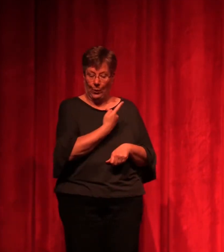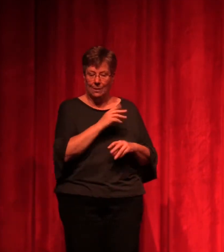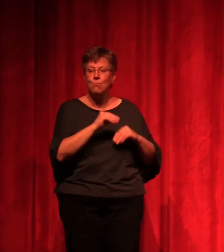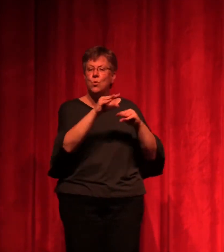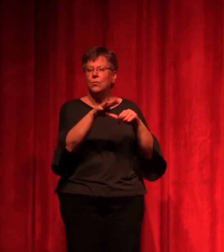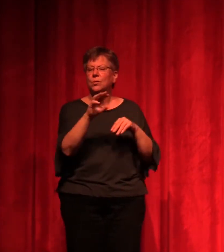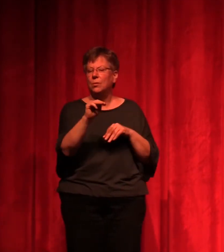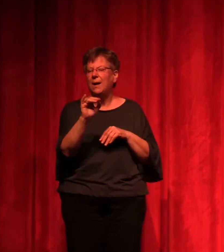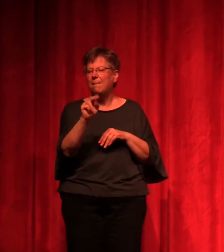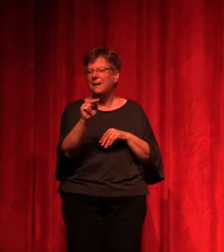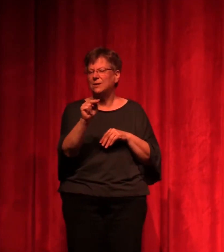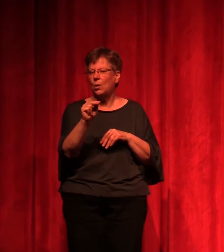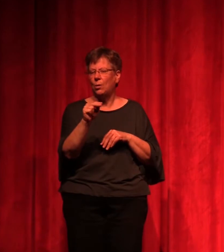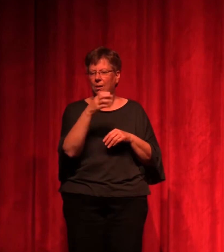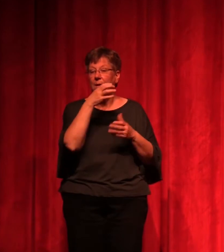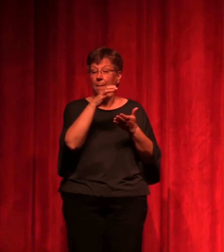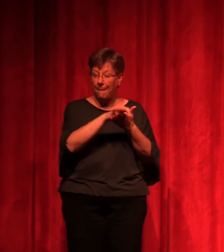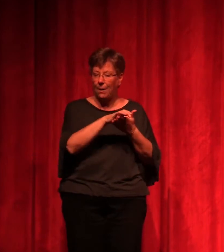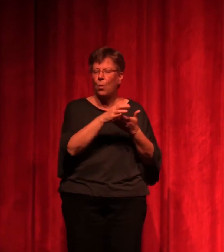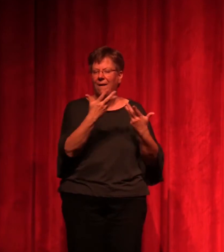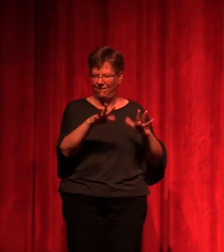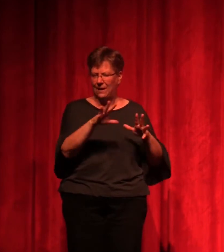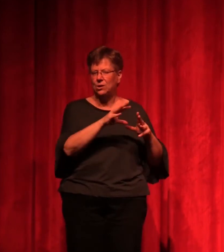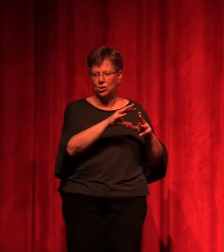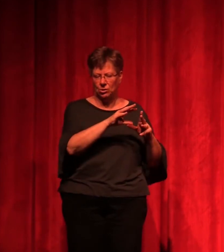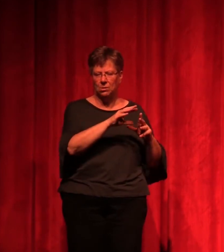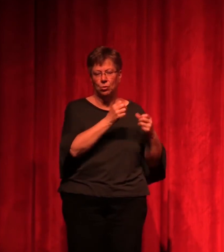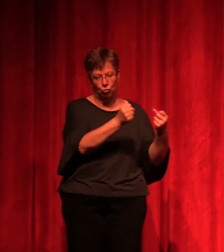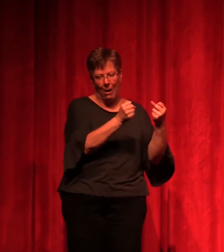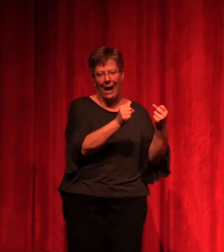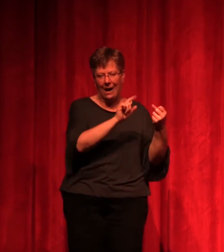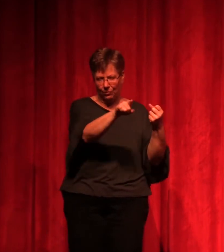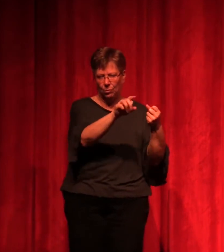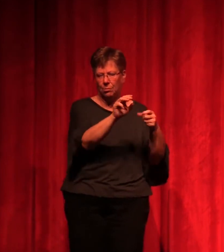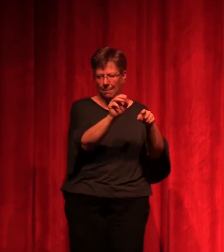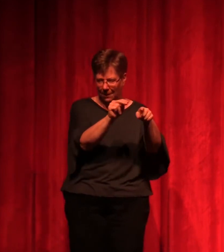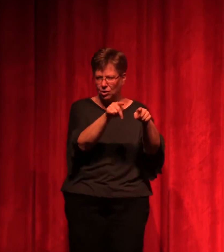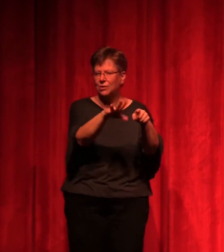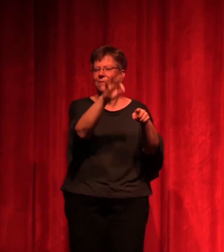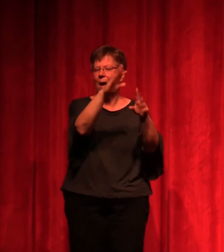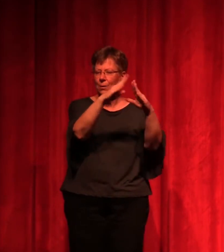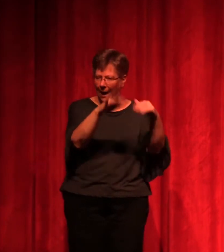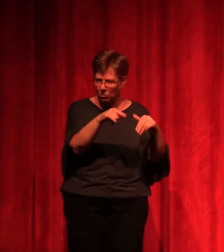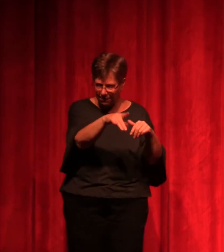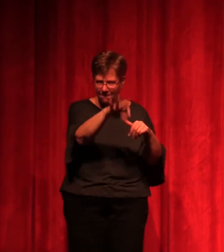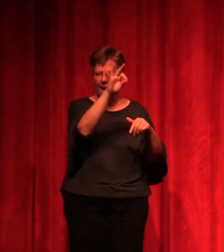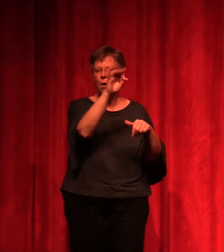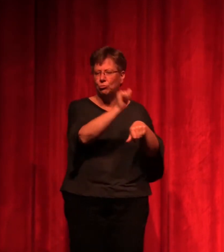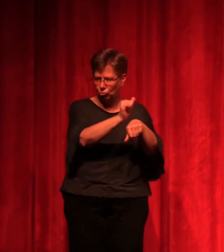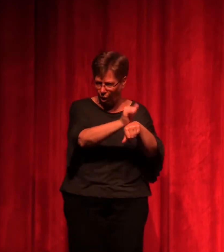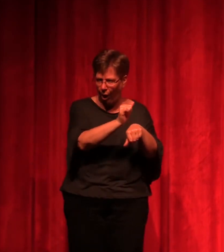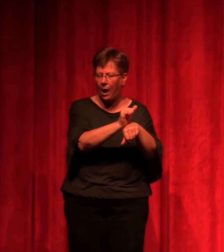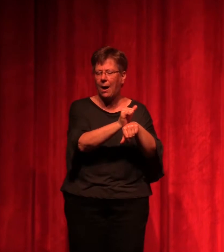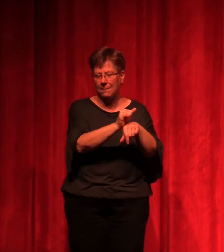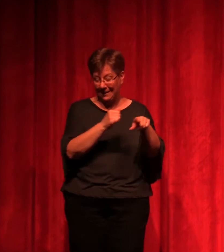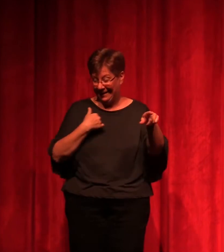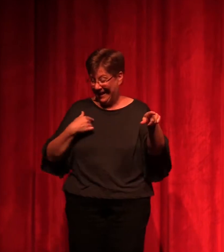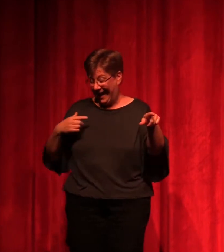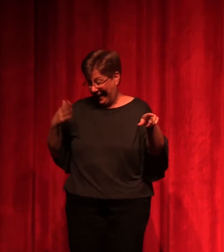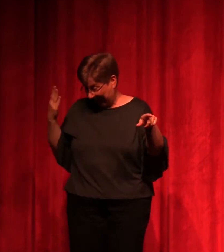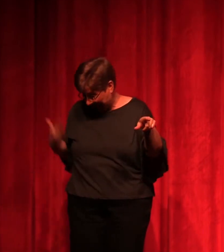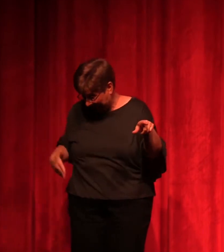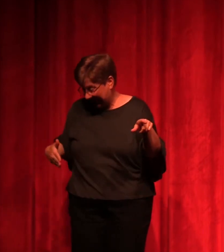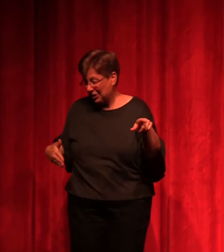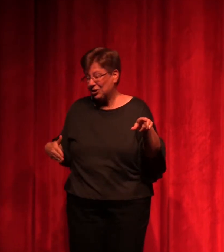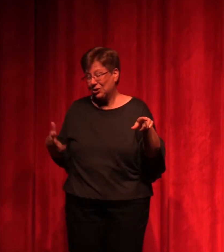which is another story. And my wife, she left about a week early. She found us a house to live in, and she found herself a job. And I spent the last week of school getting